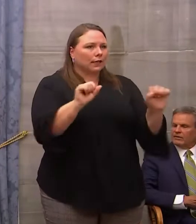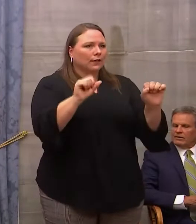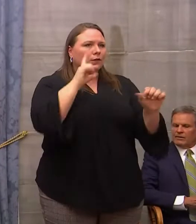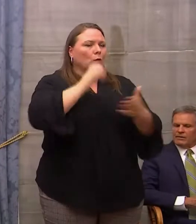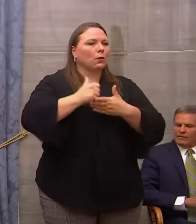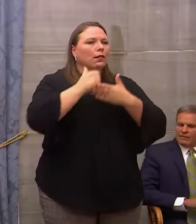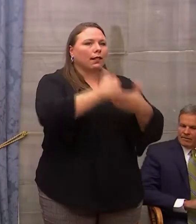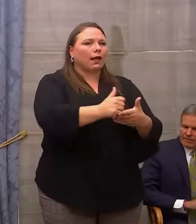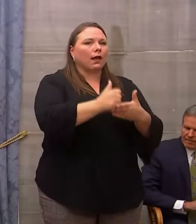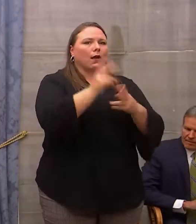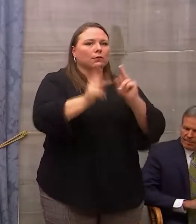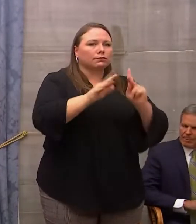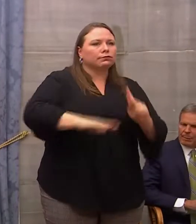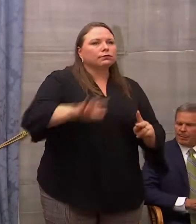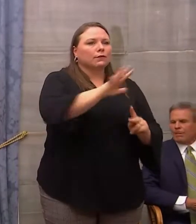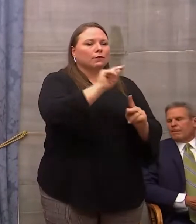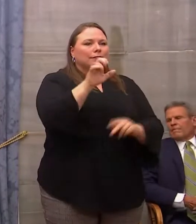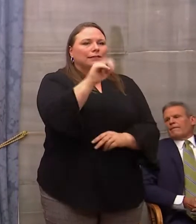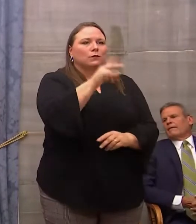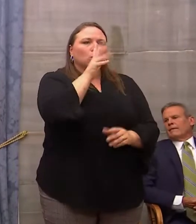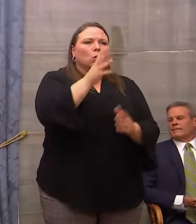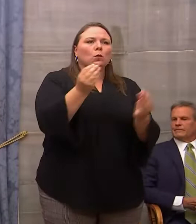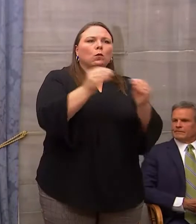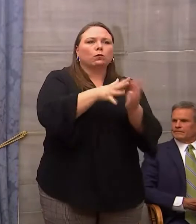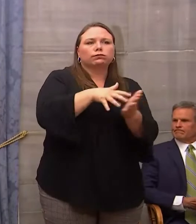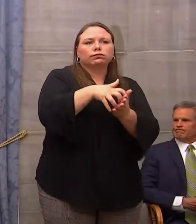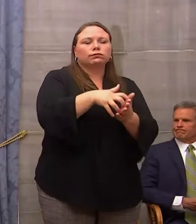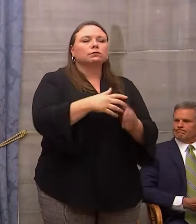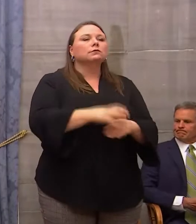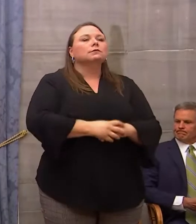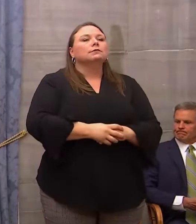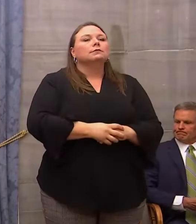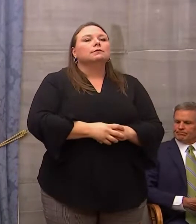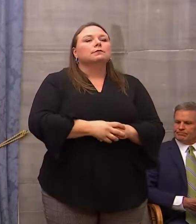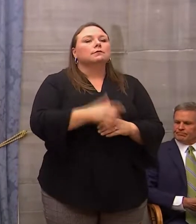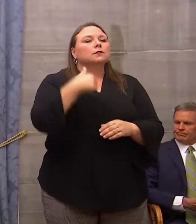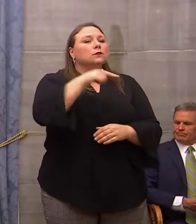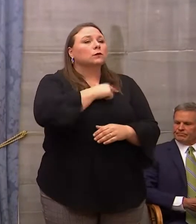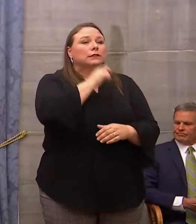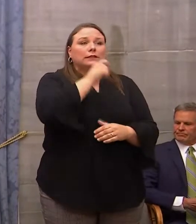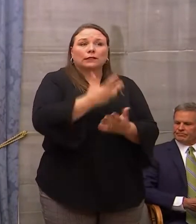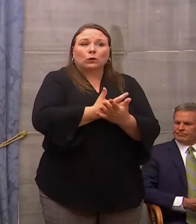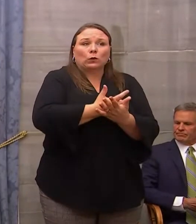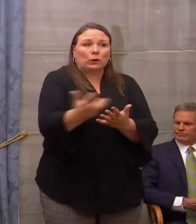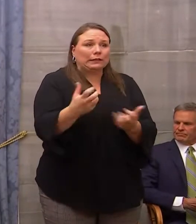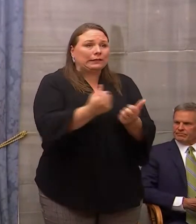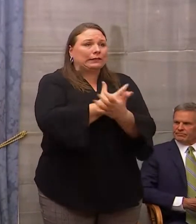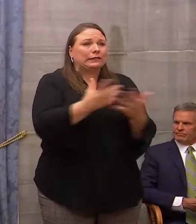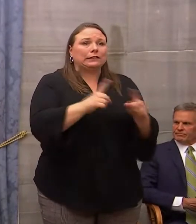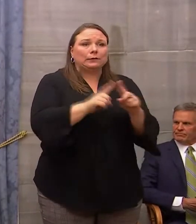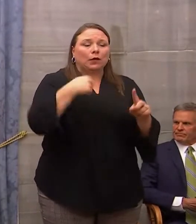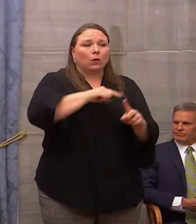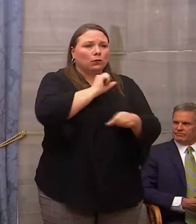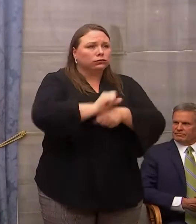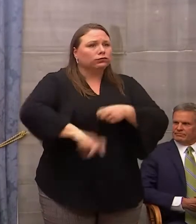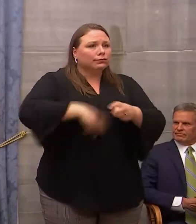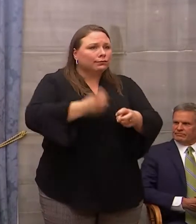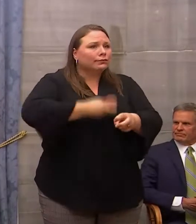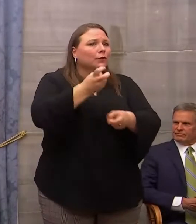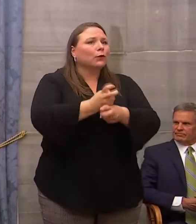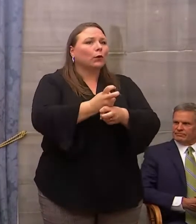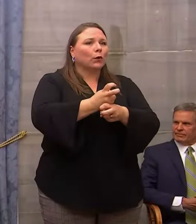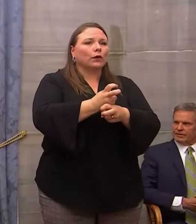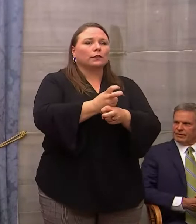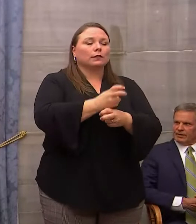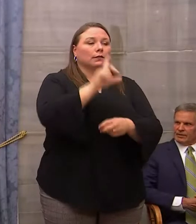vulnerable Tennesseans. Leaning into the adage, never waste a good crisis, Governor Lee and the